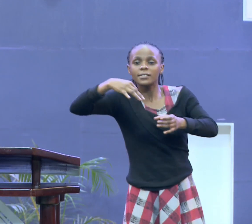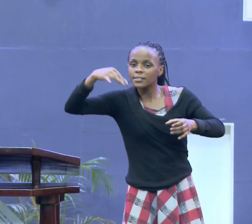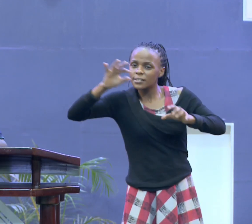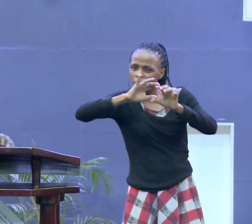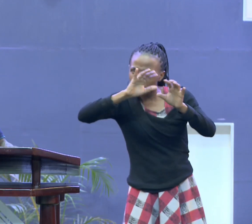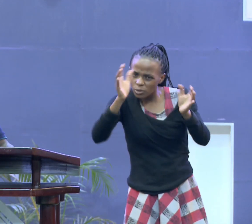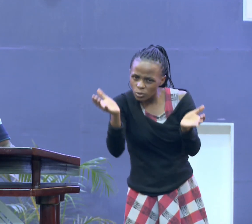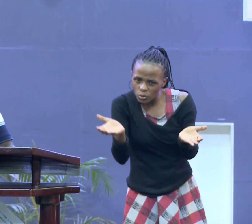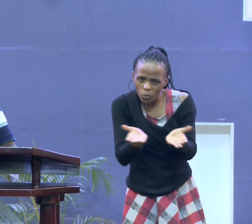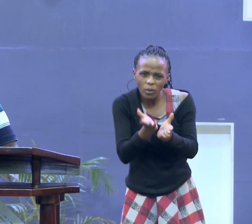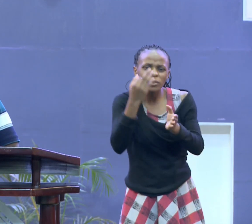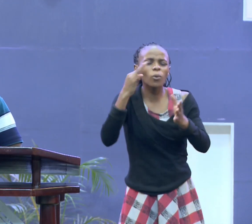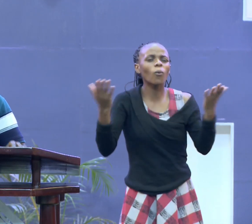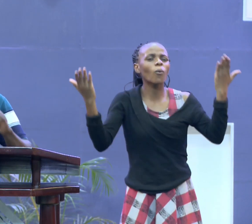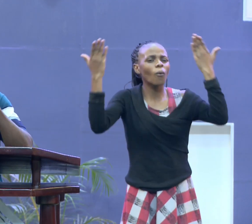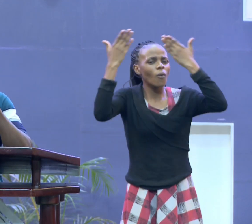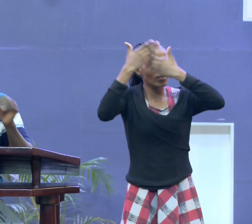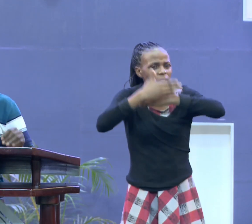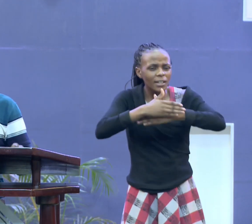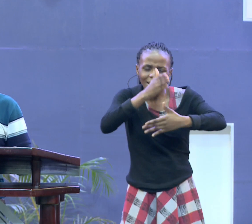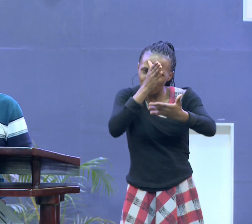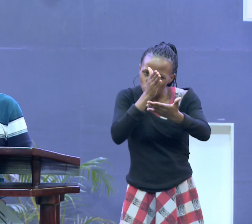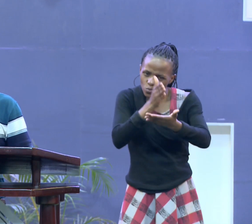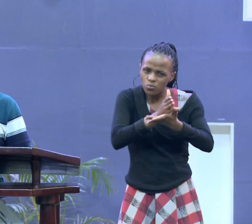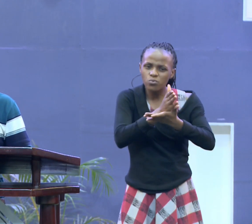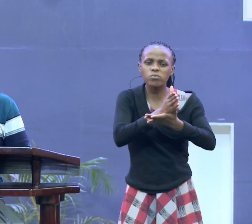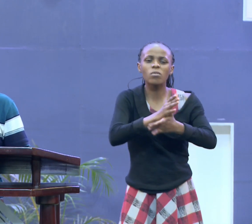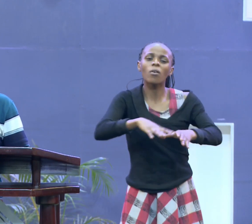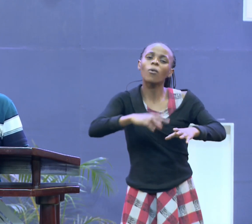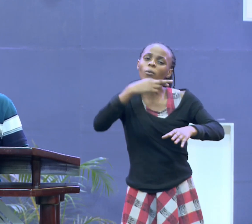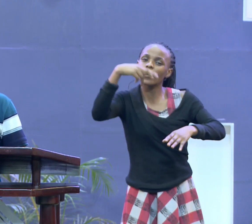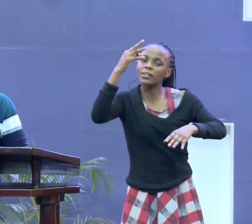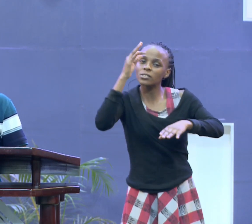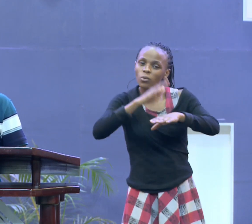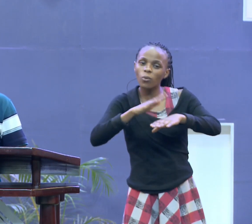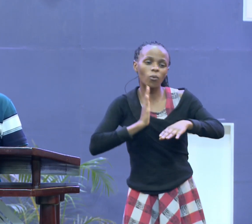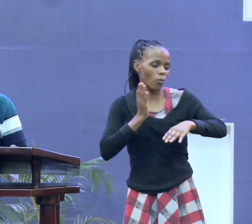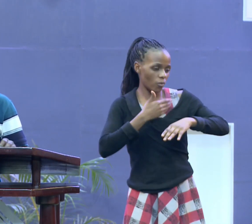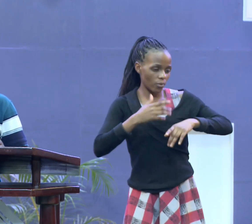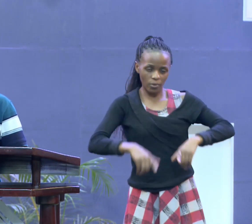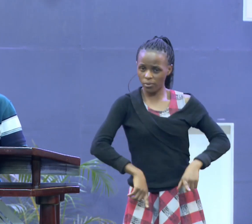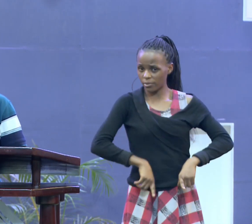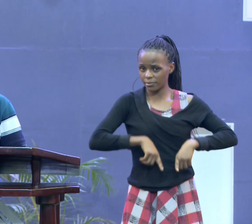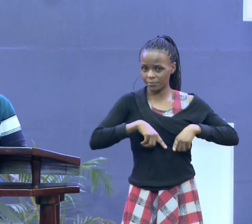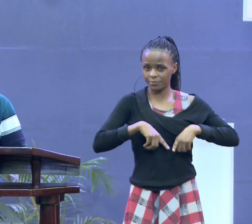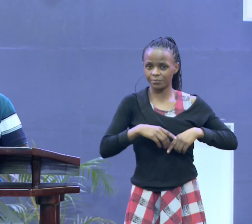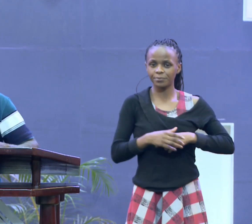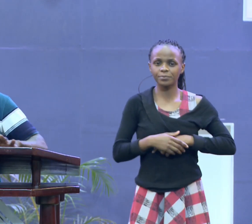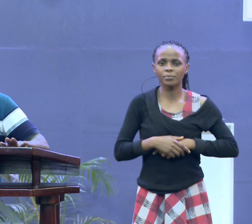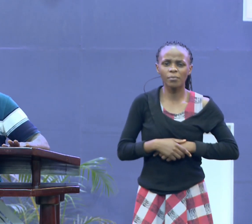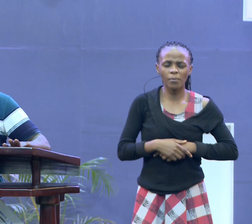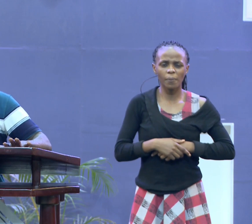ground ku bulamu bwaffe. That gave the spiritual realm of the darkness over our